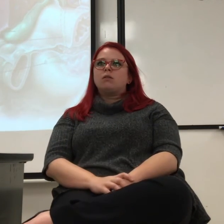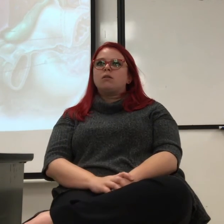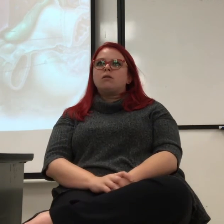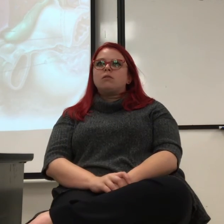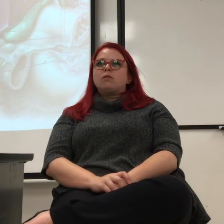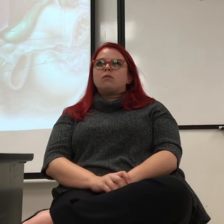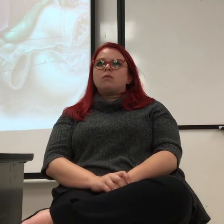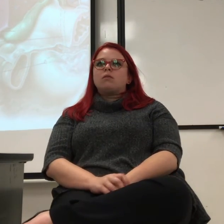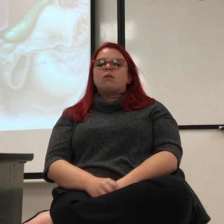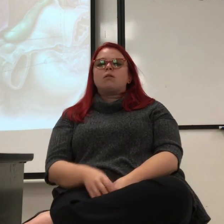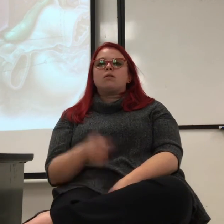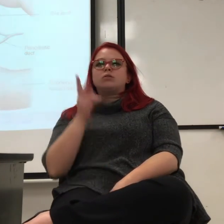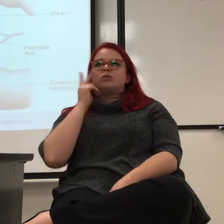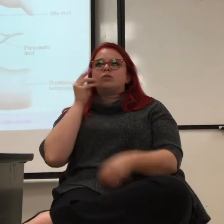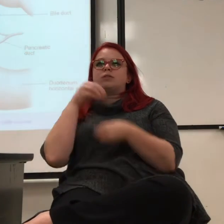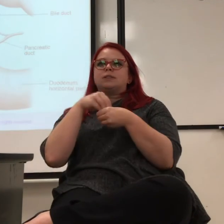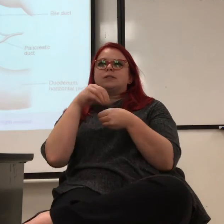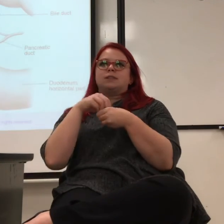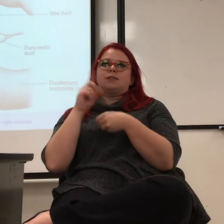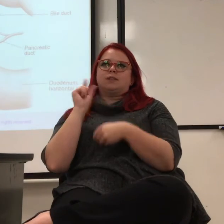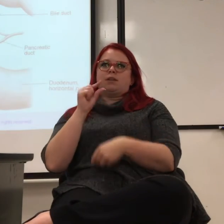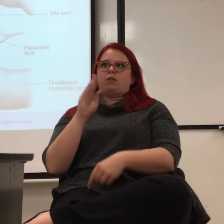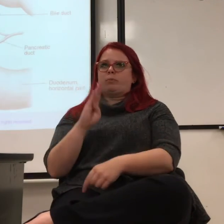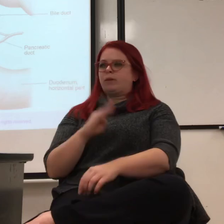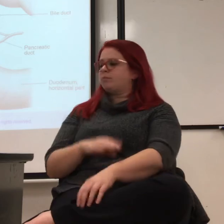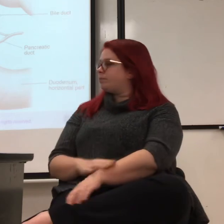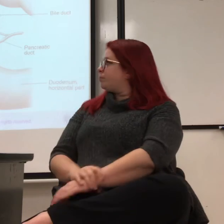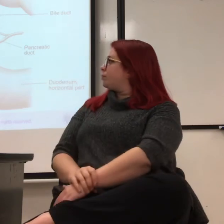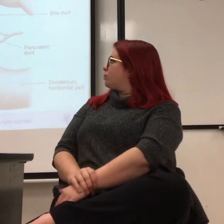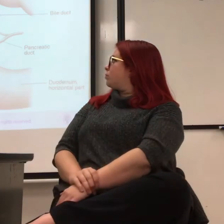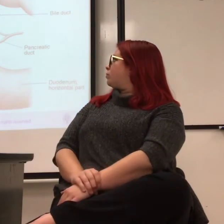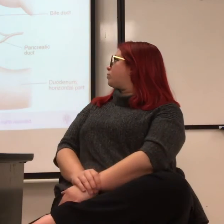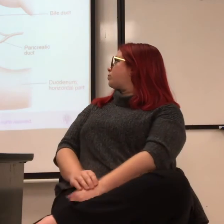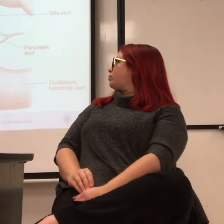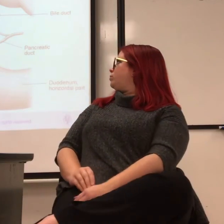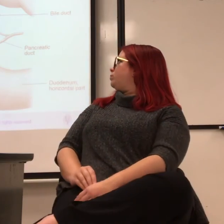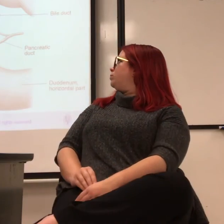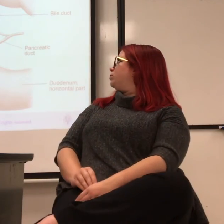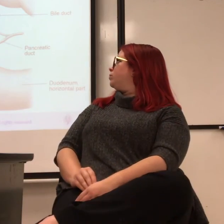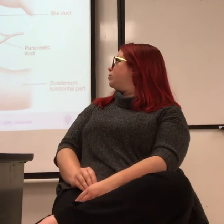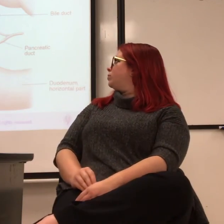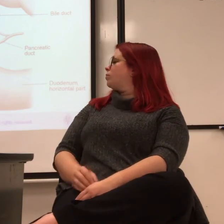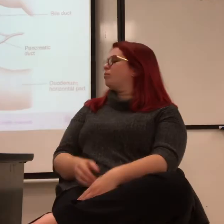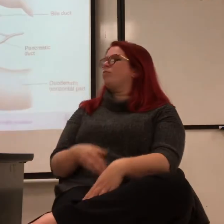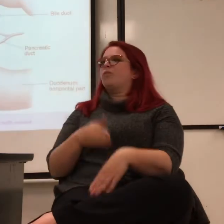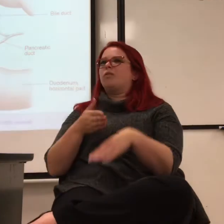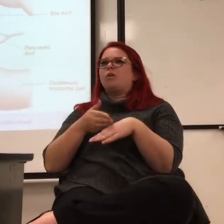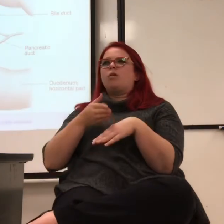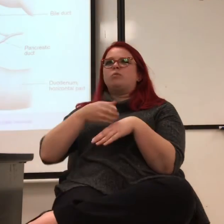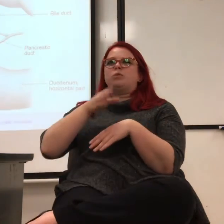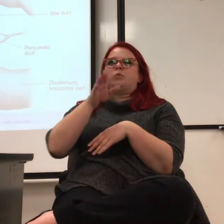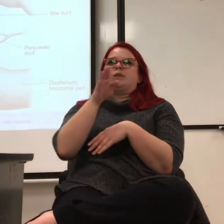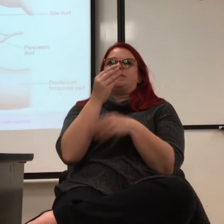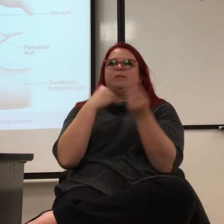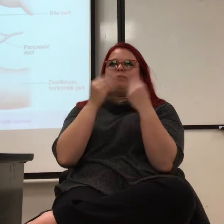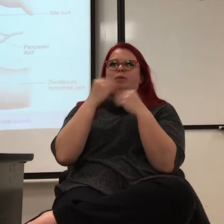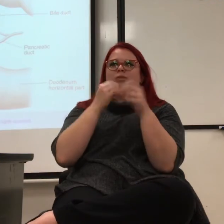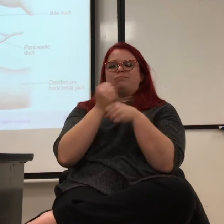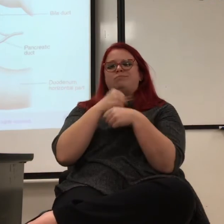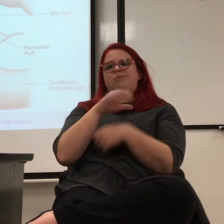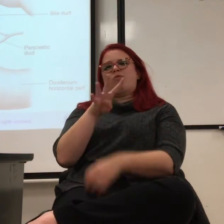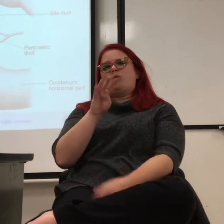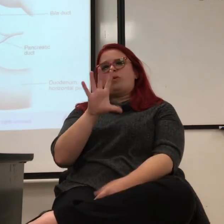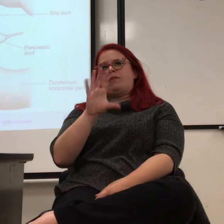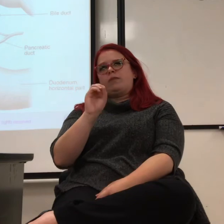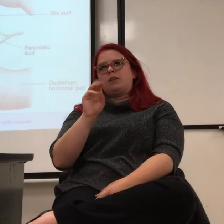Take a look at an inside picture here. So again, between meals, you're making bile about 450 ml a day. But this